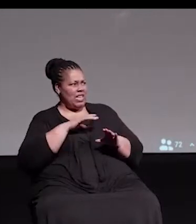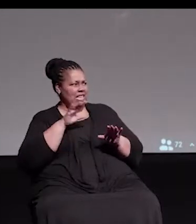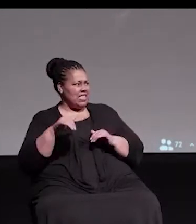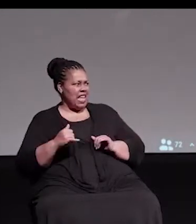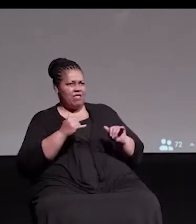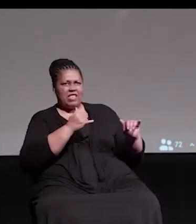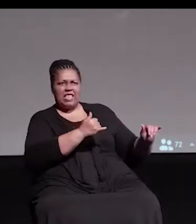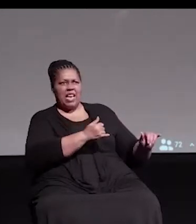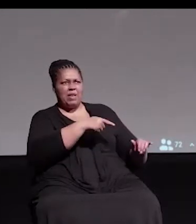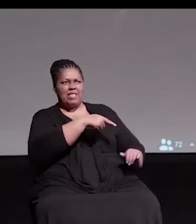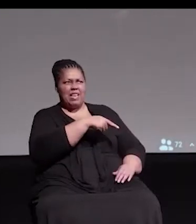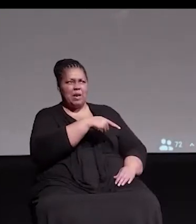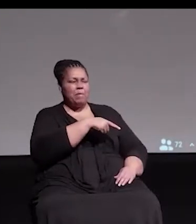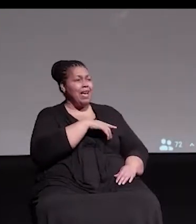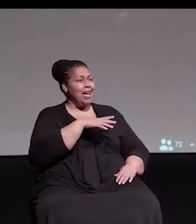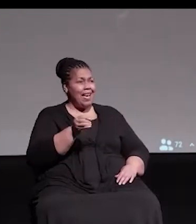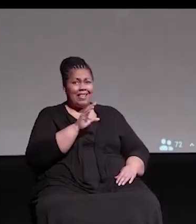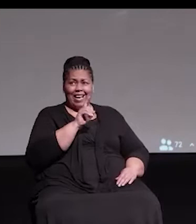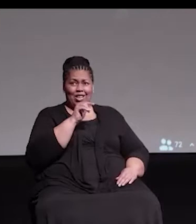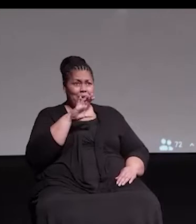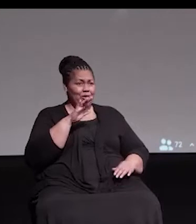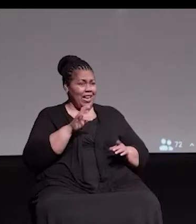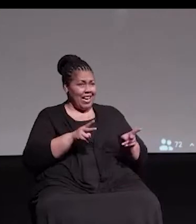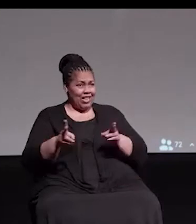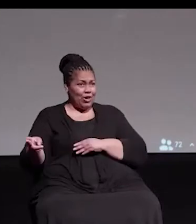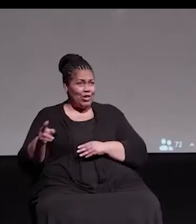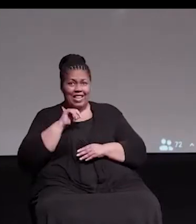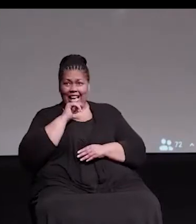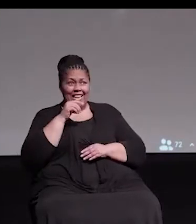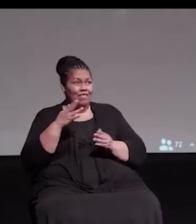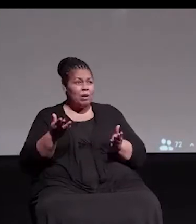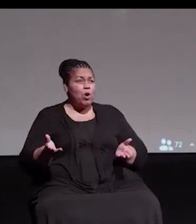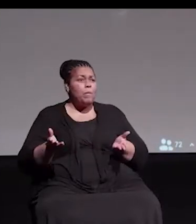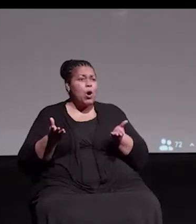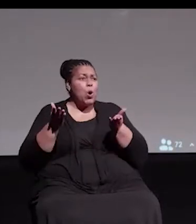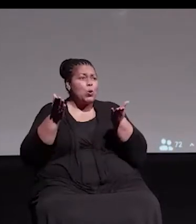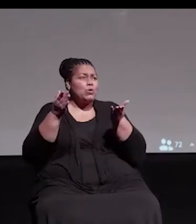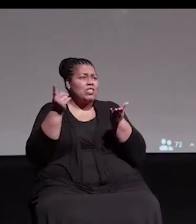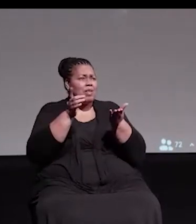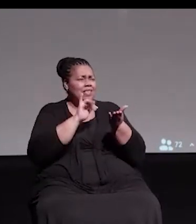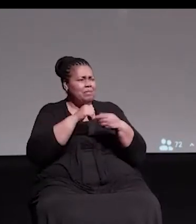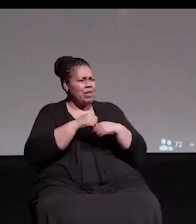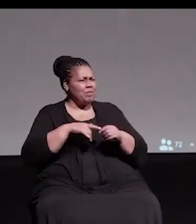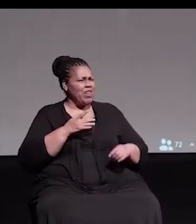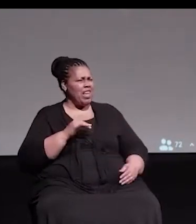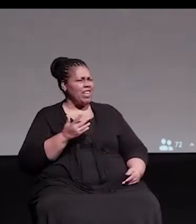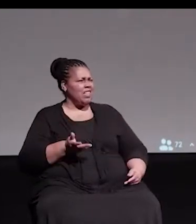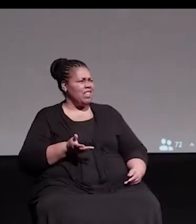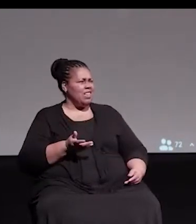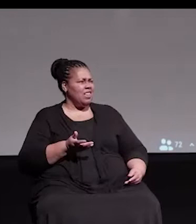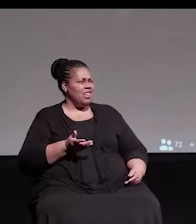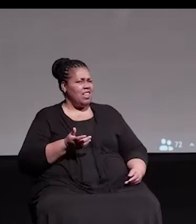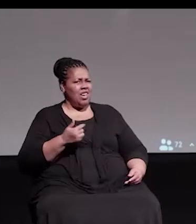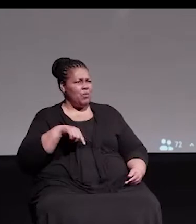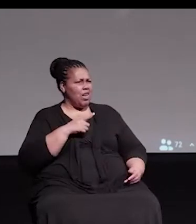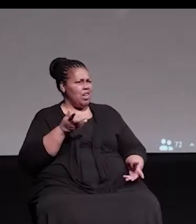fact that you never see documentary editors even like proposed for something like that, makes you feel like, well, what is, you know, we chop